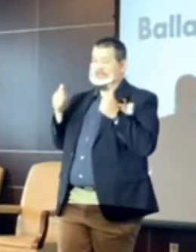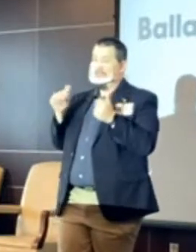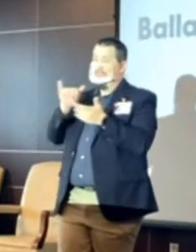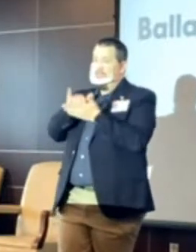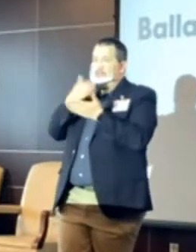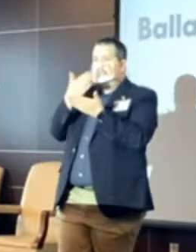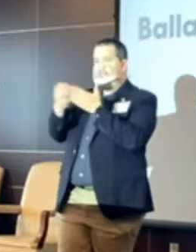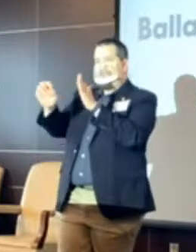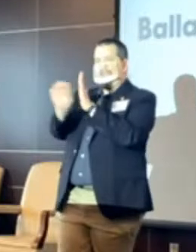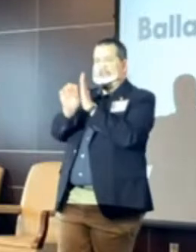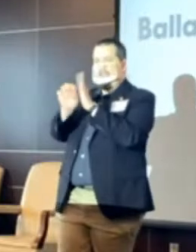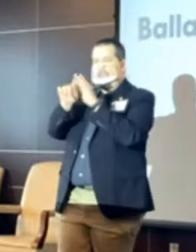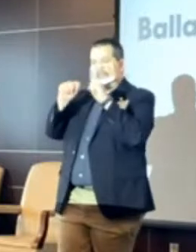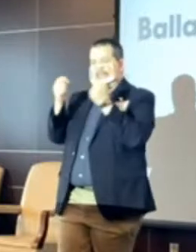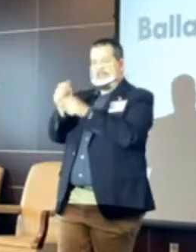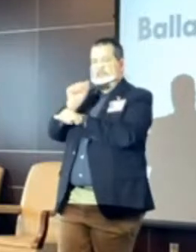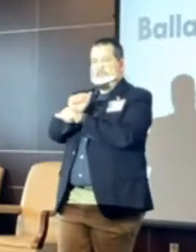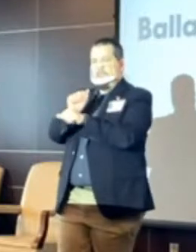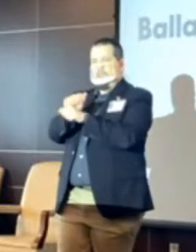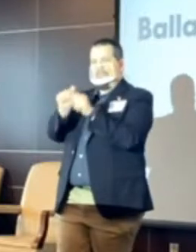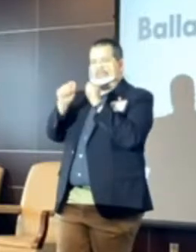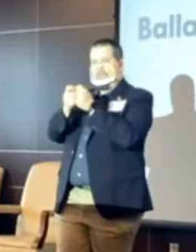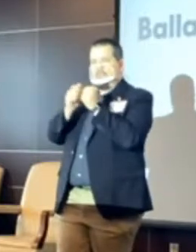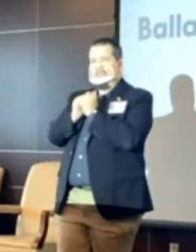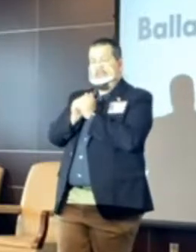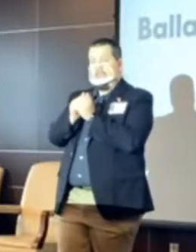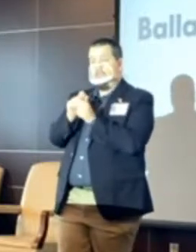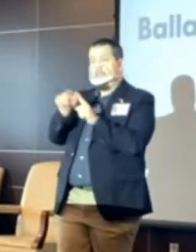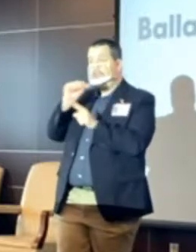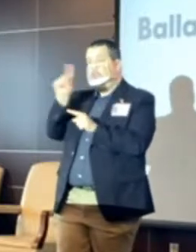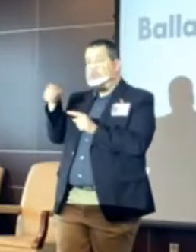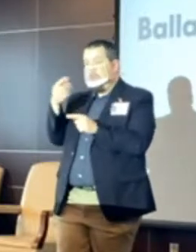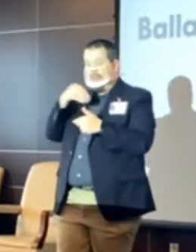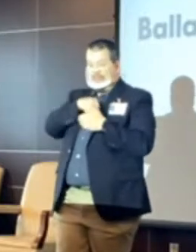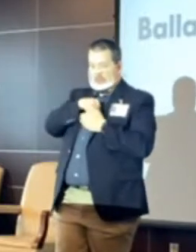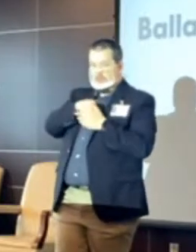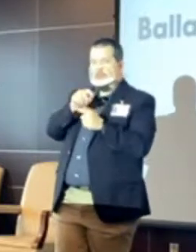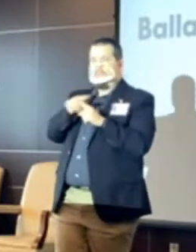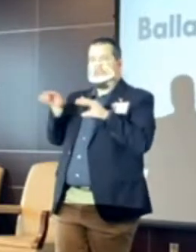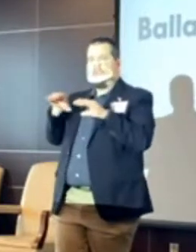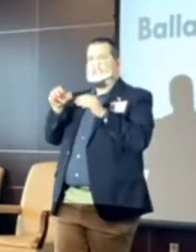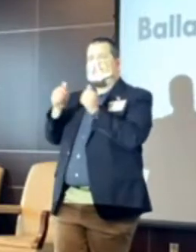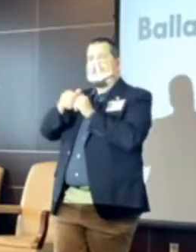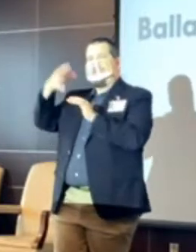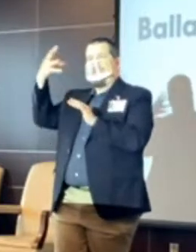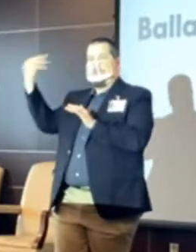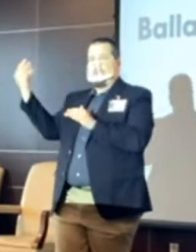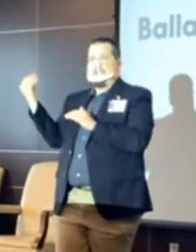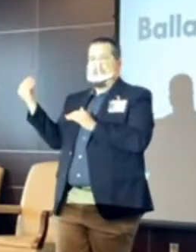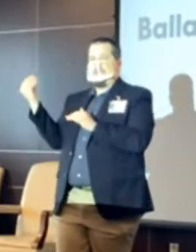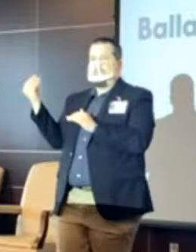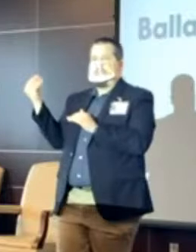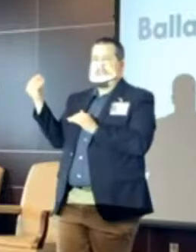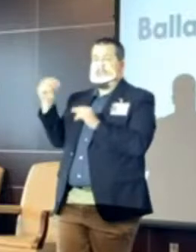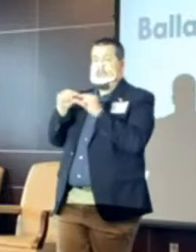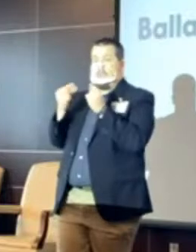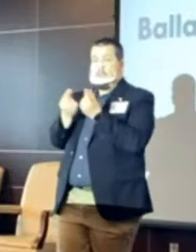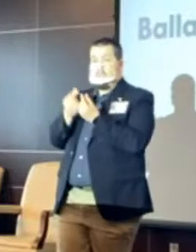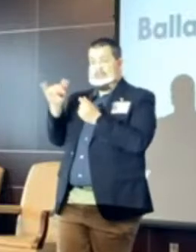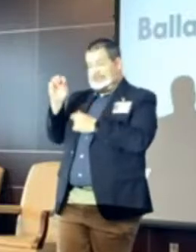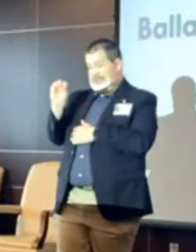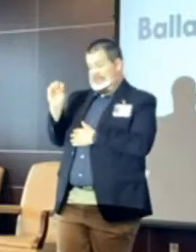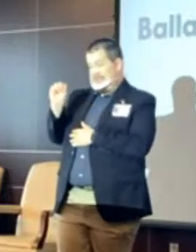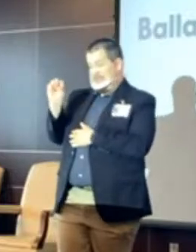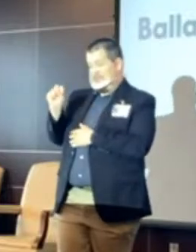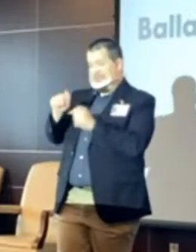great example of the teamwork that our teams do, not only with internally, they do with external groups like our